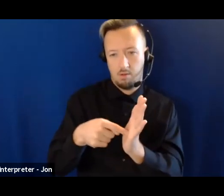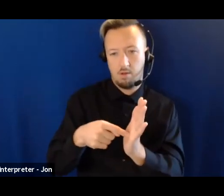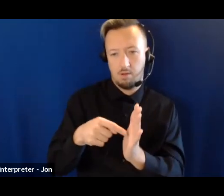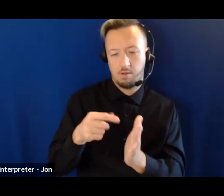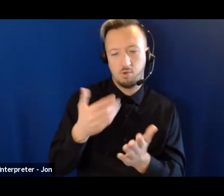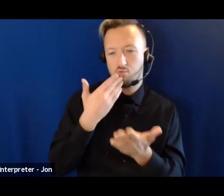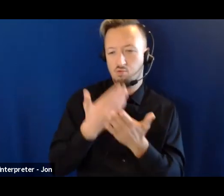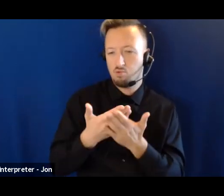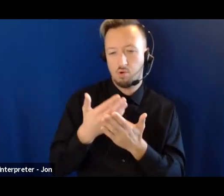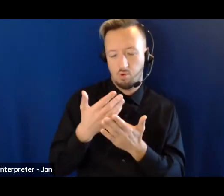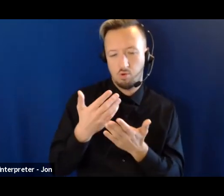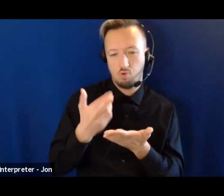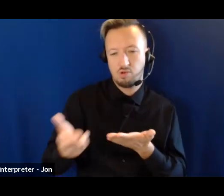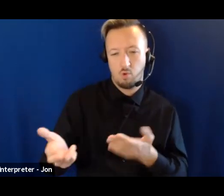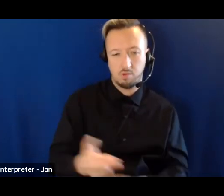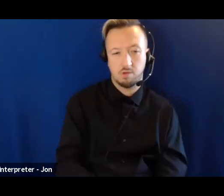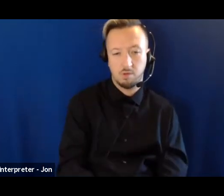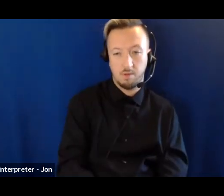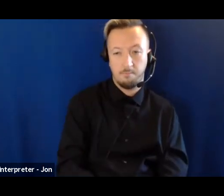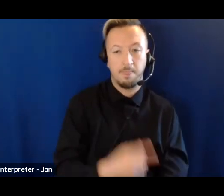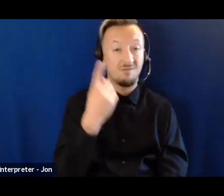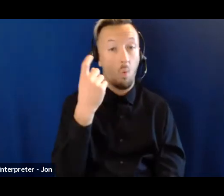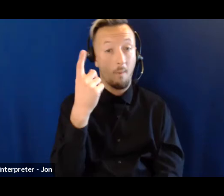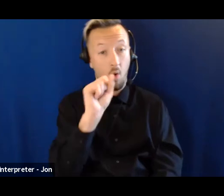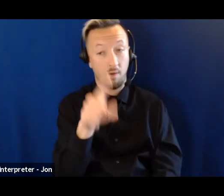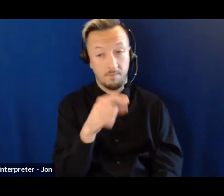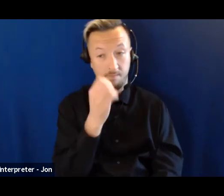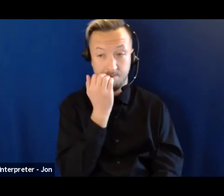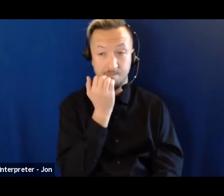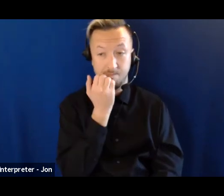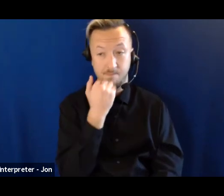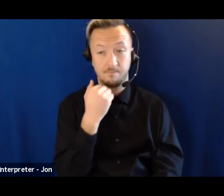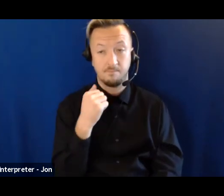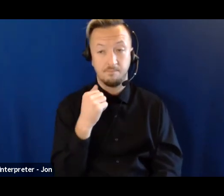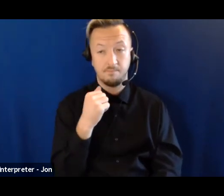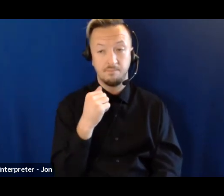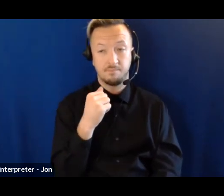Great. There's one more question.